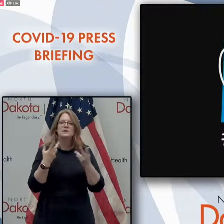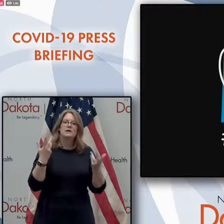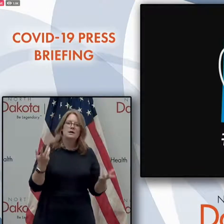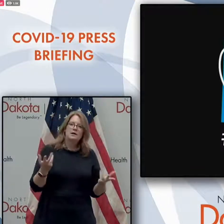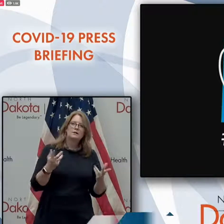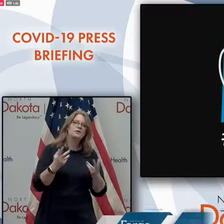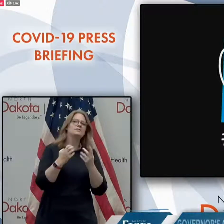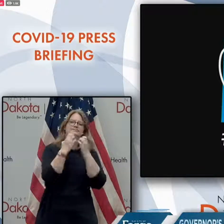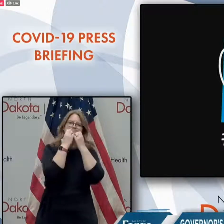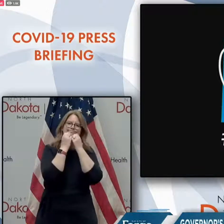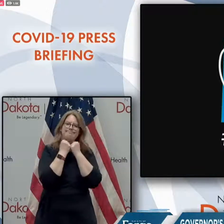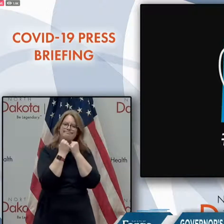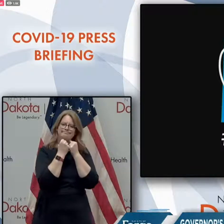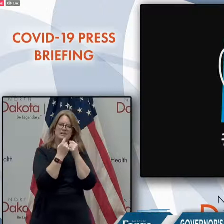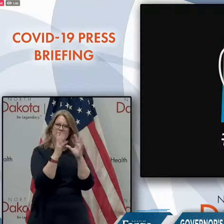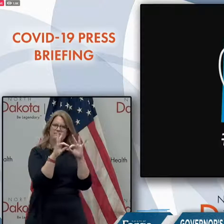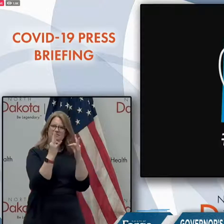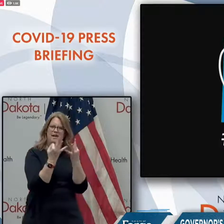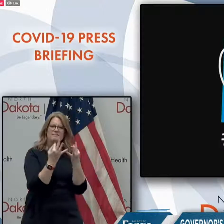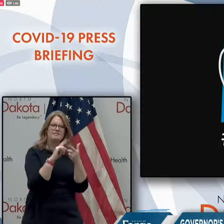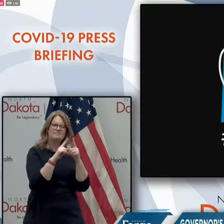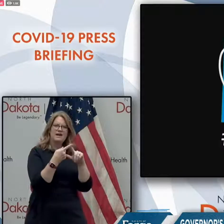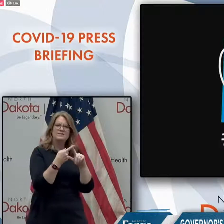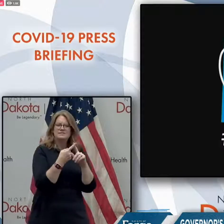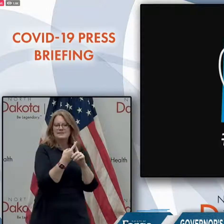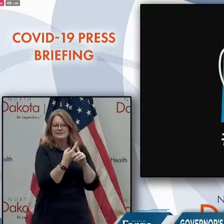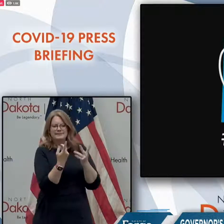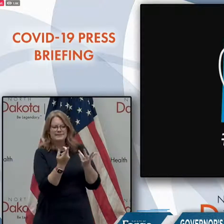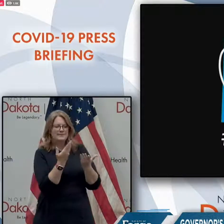your loved ones that might be vulnerable or